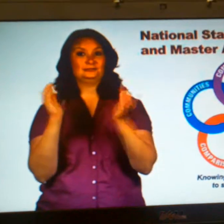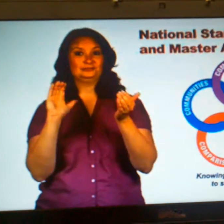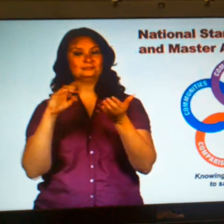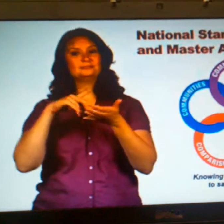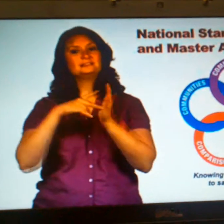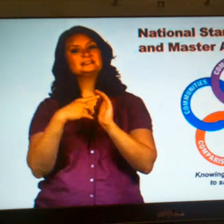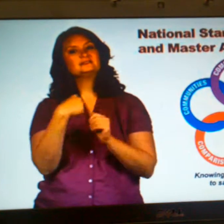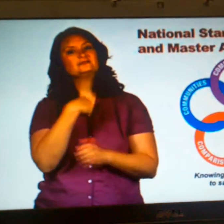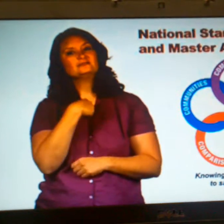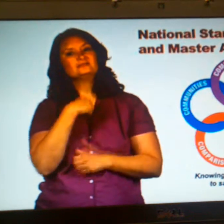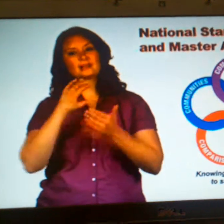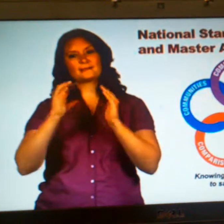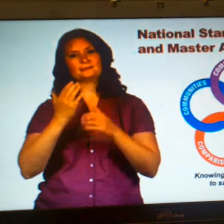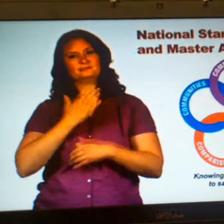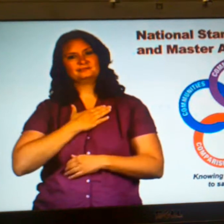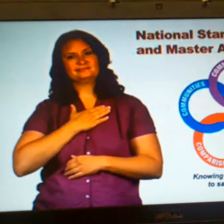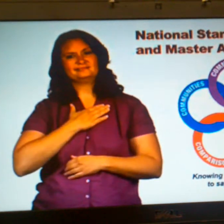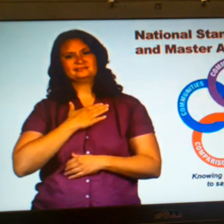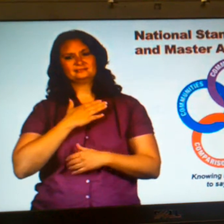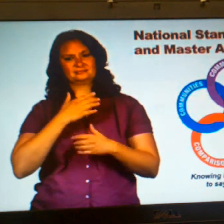is comparisons,